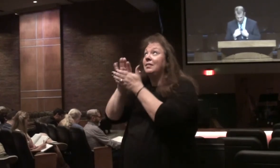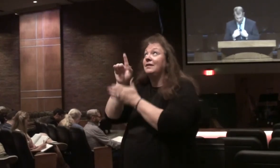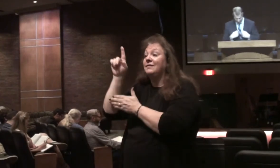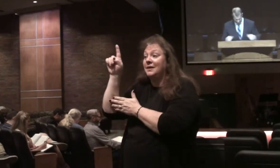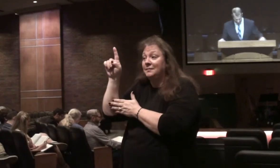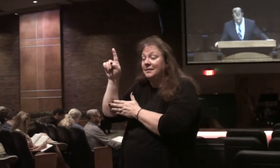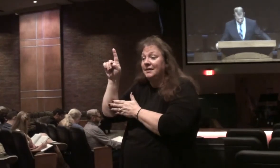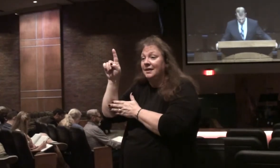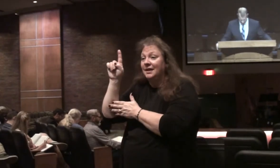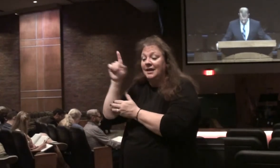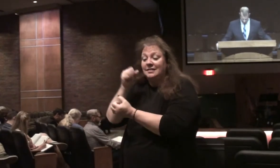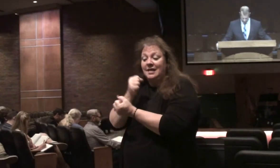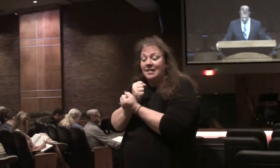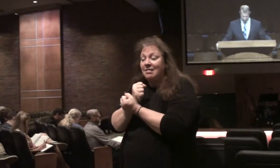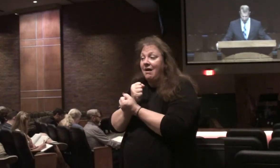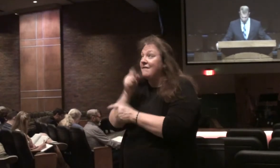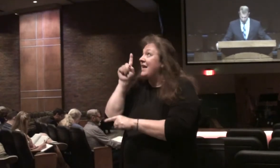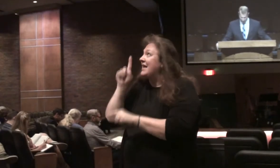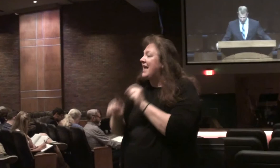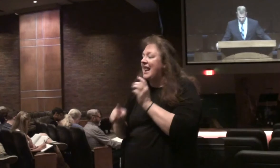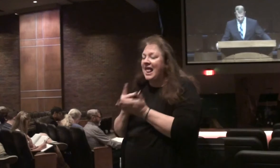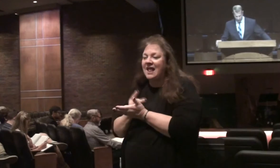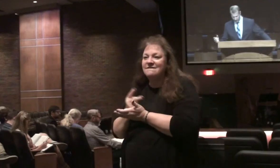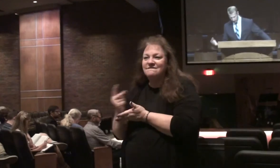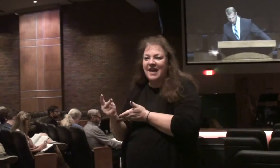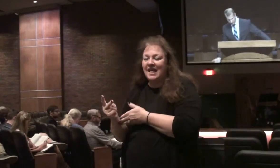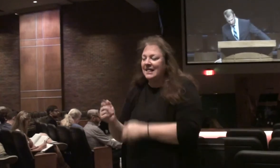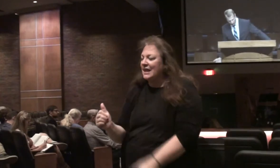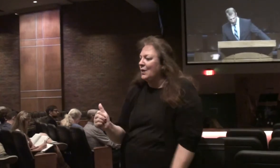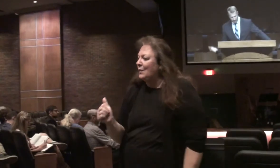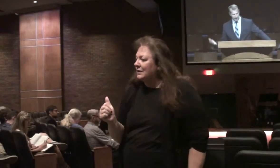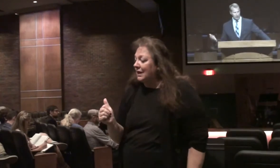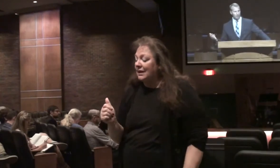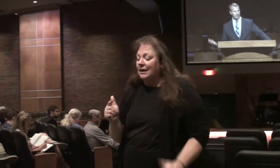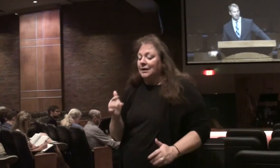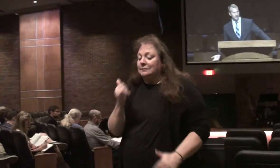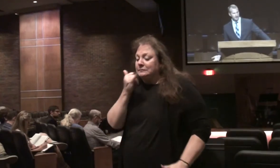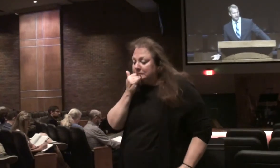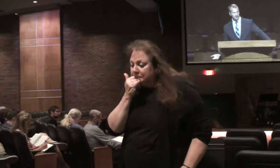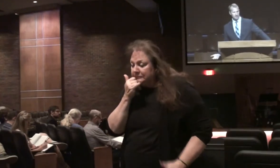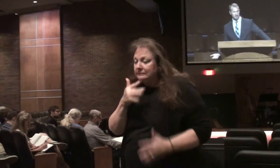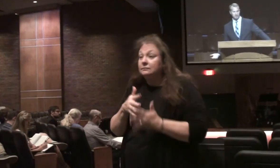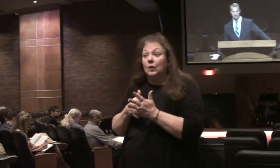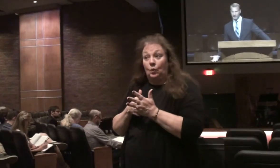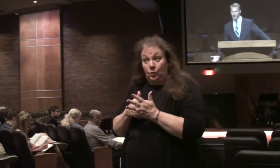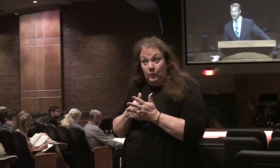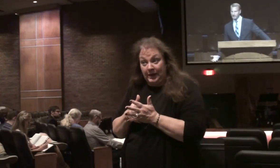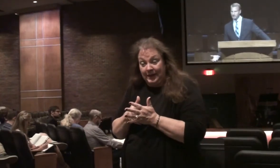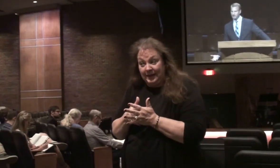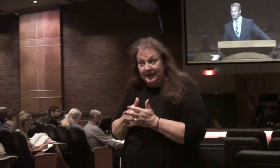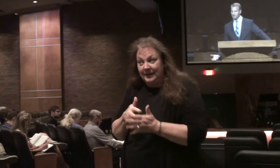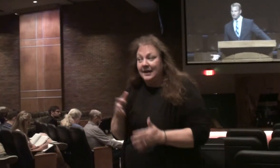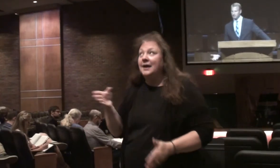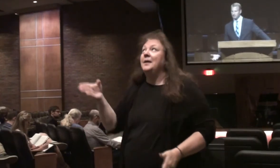that love cannot fail. It will not fail. It will stumble. It will be weak. But